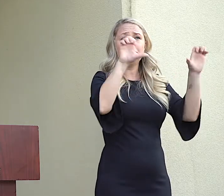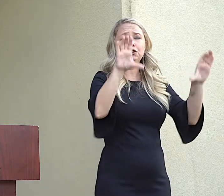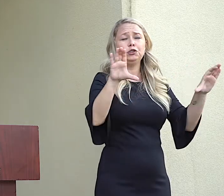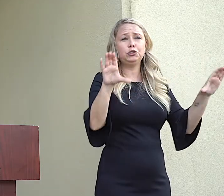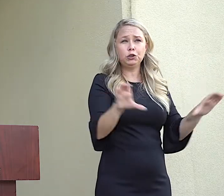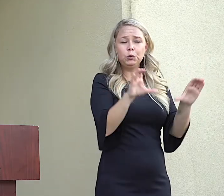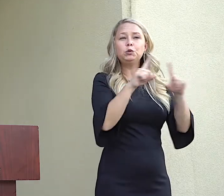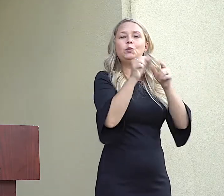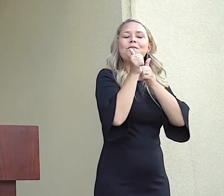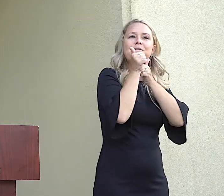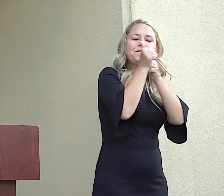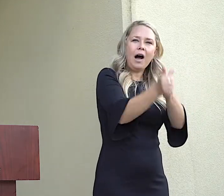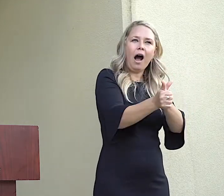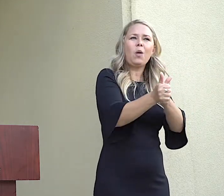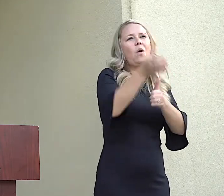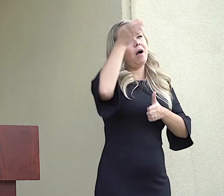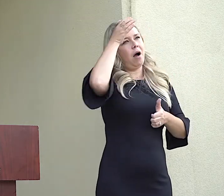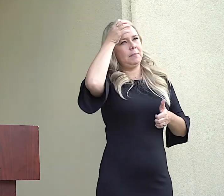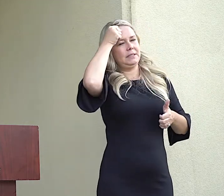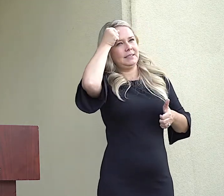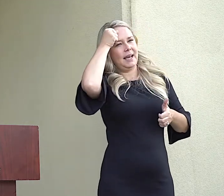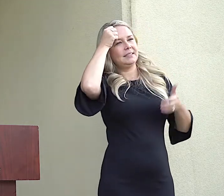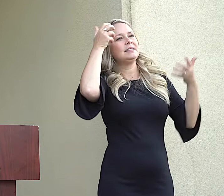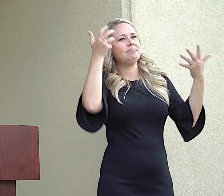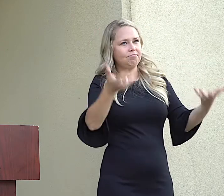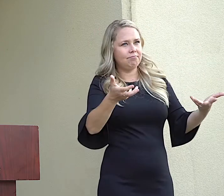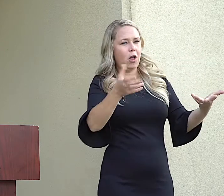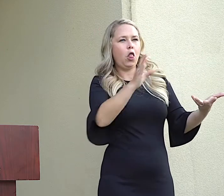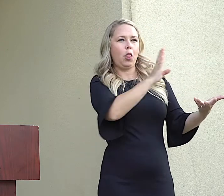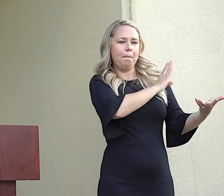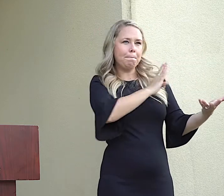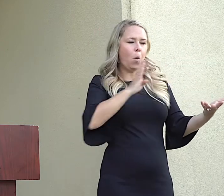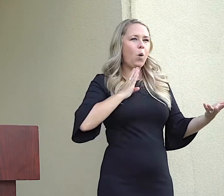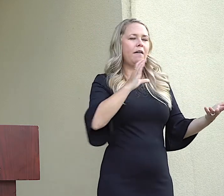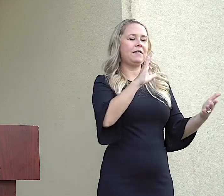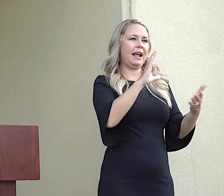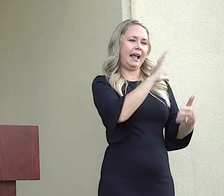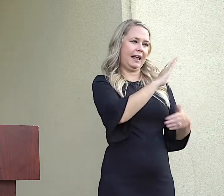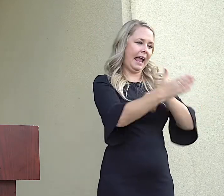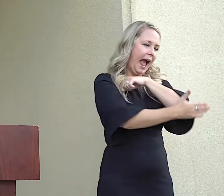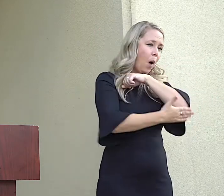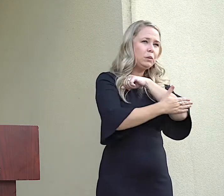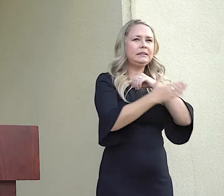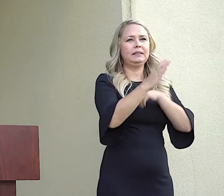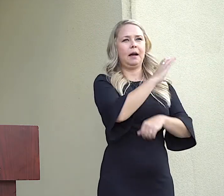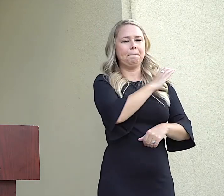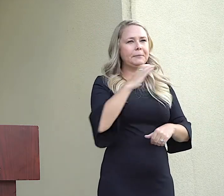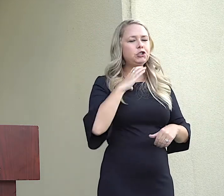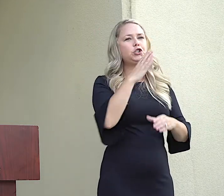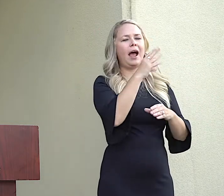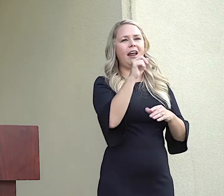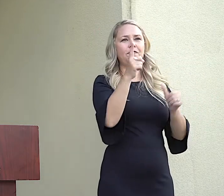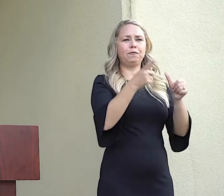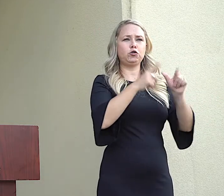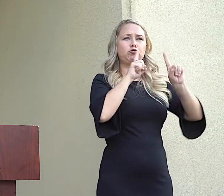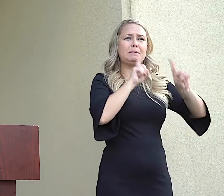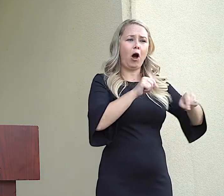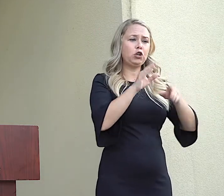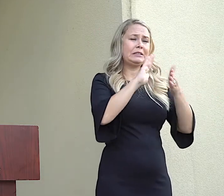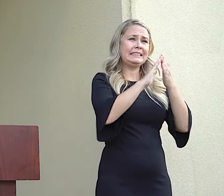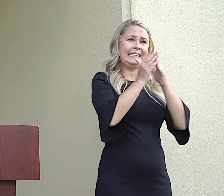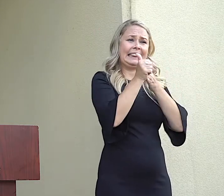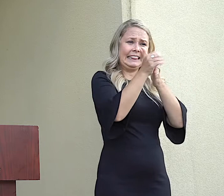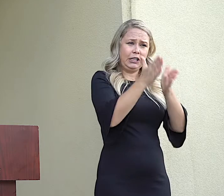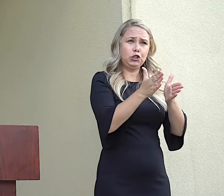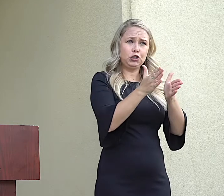to follow the common sense measures that the Board of County Commissioners, city leaders, and first responders have